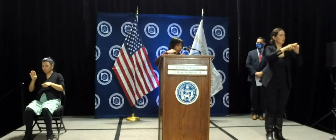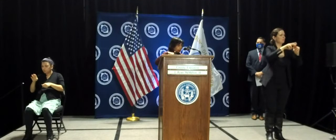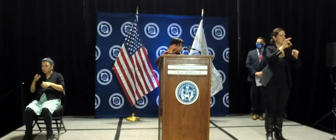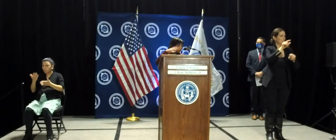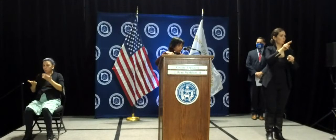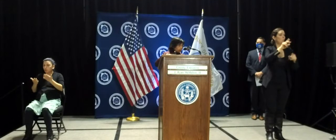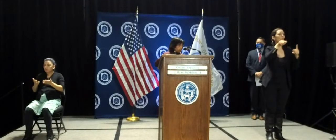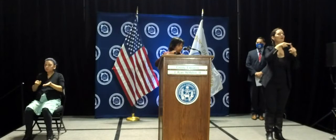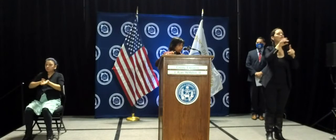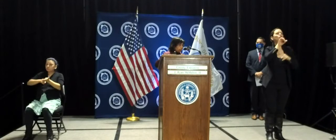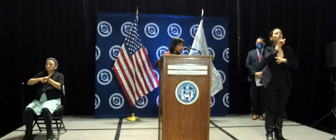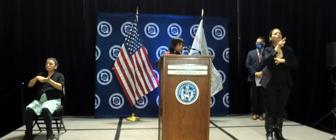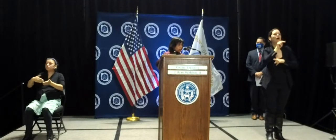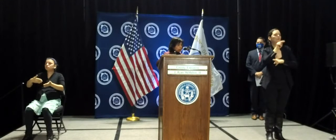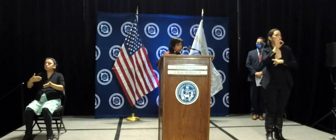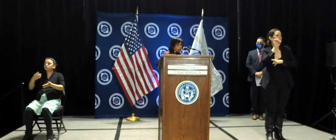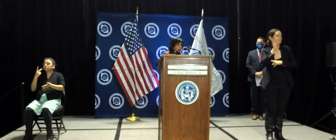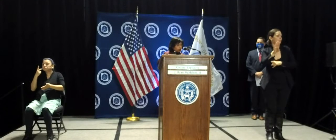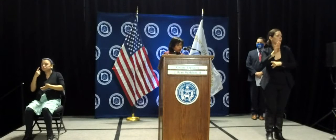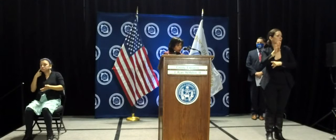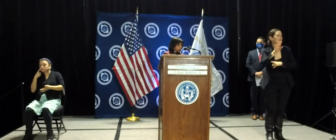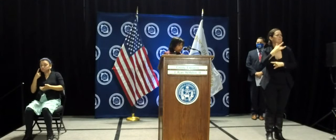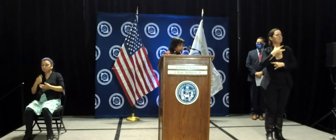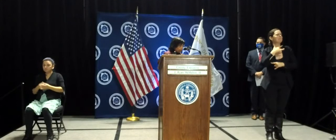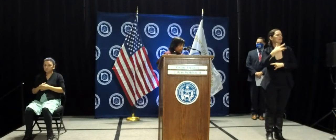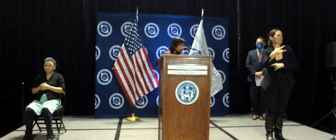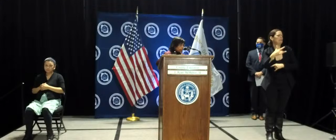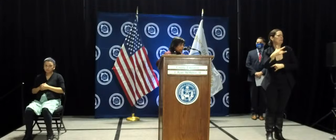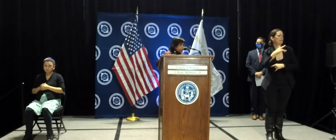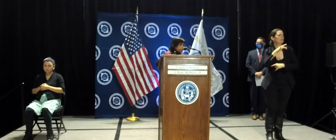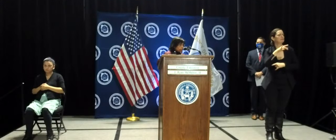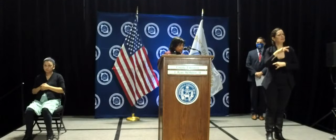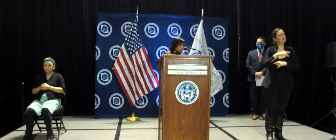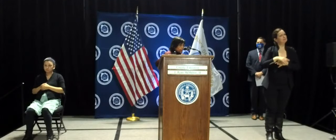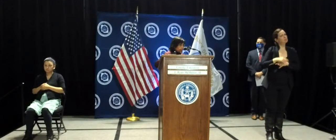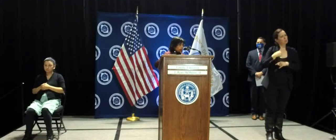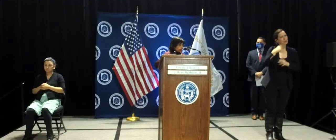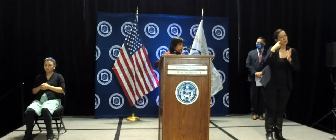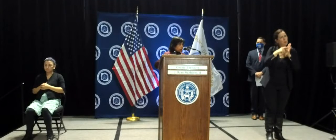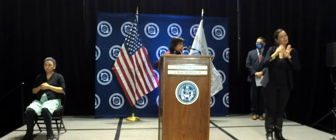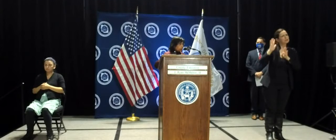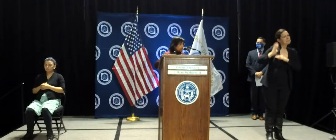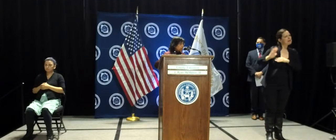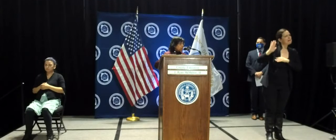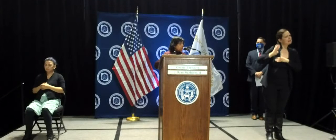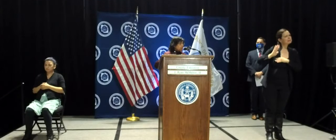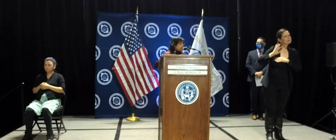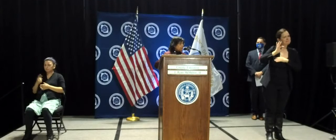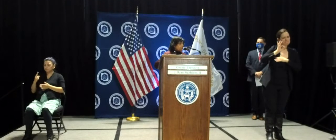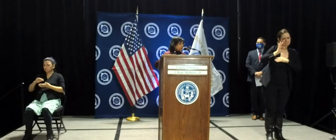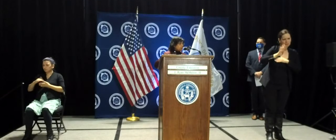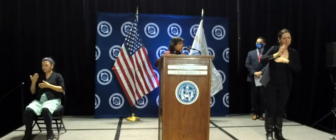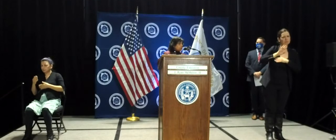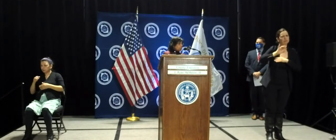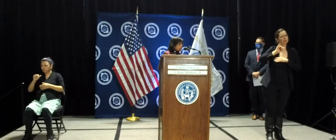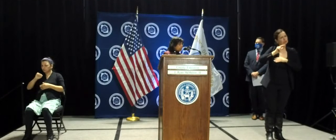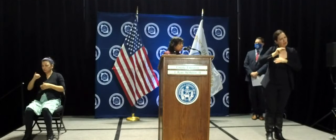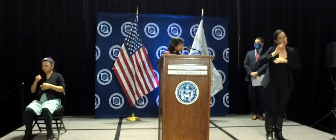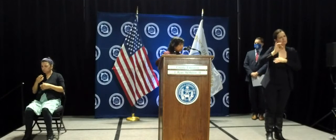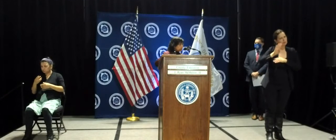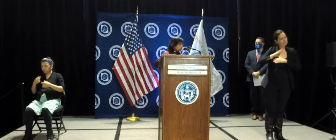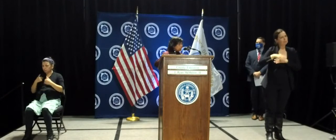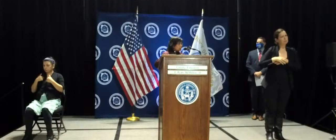State, puts out the Central New York, and we actually have adopted that now instead of putting our separate one, because they